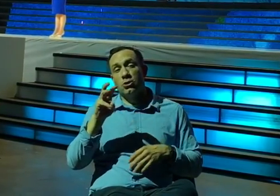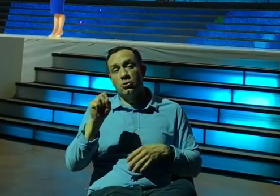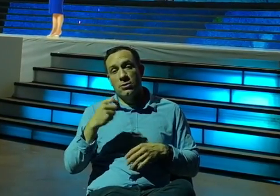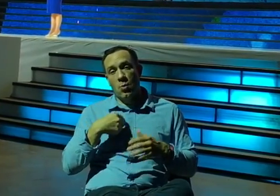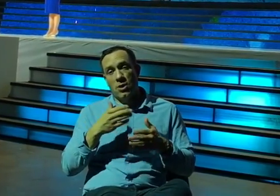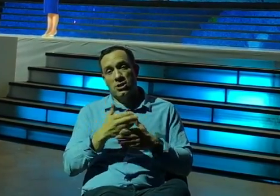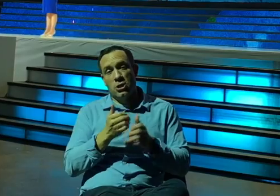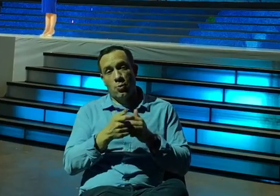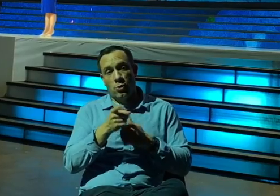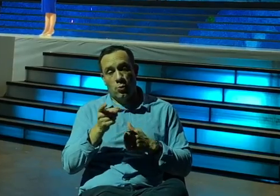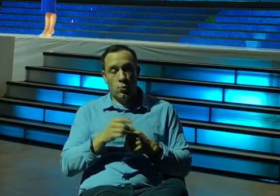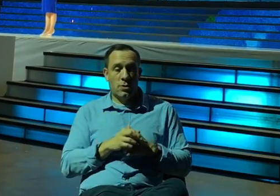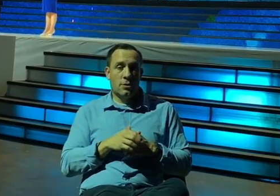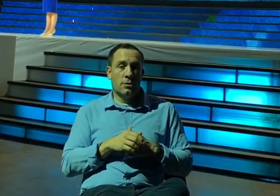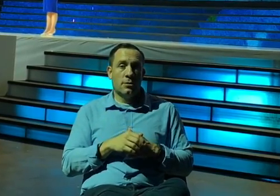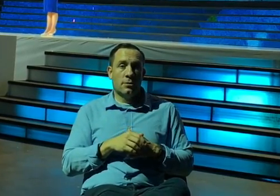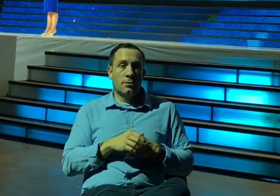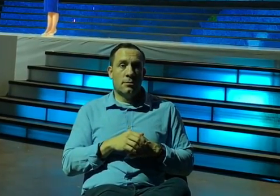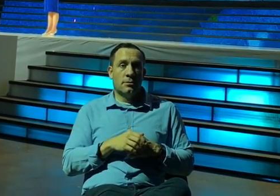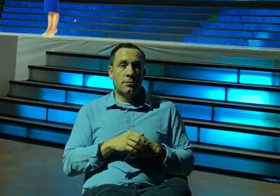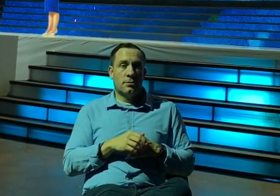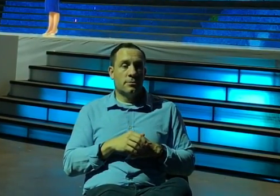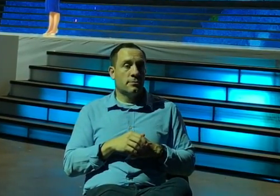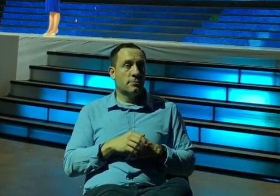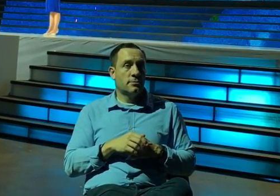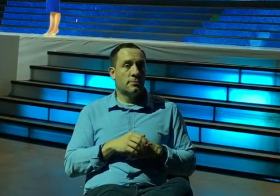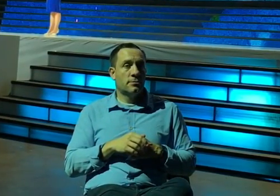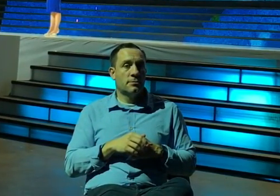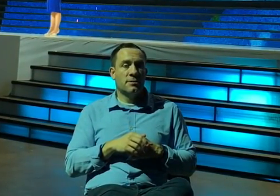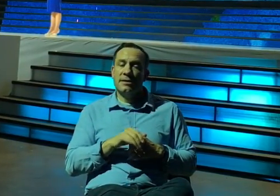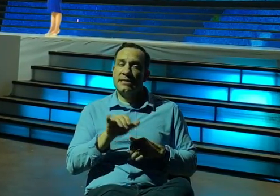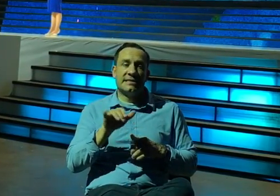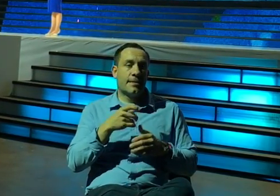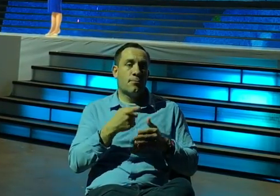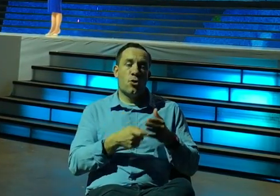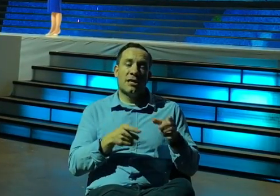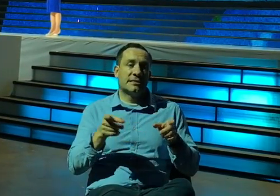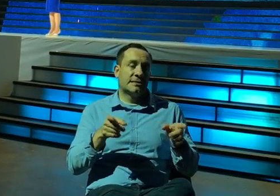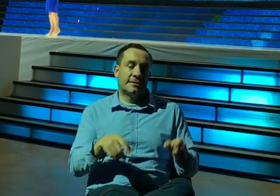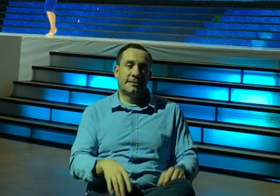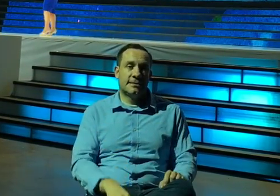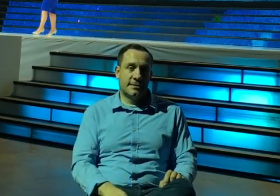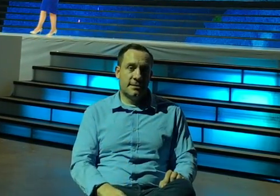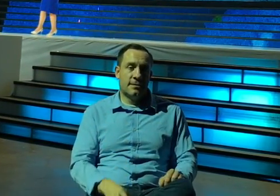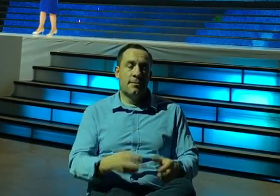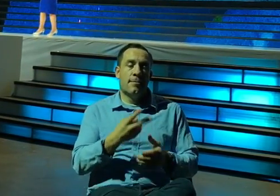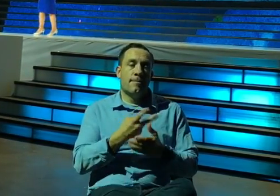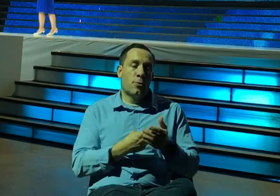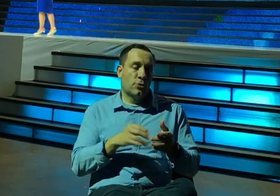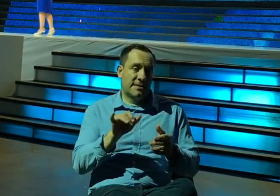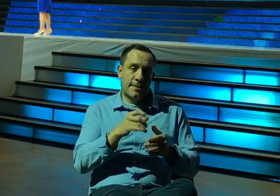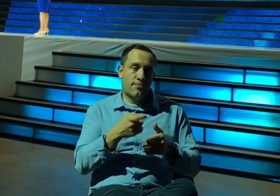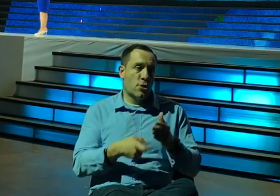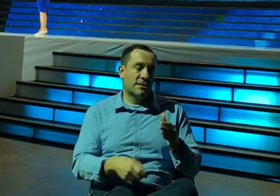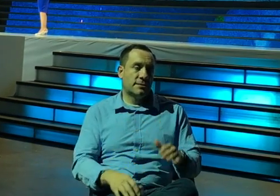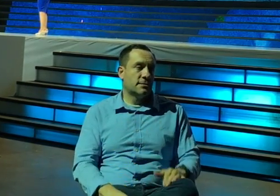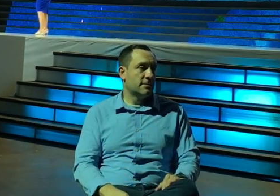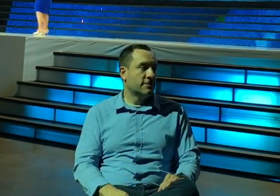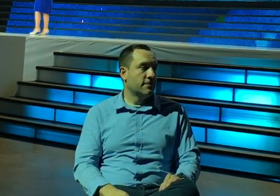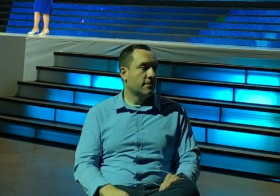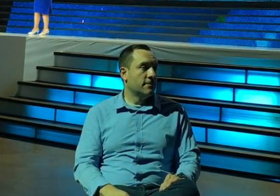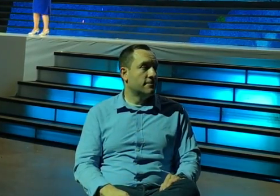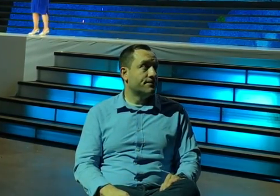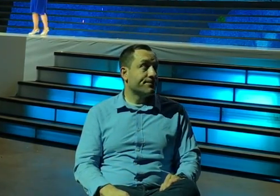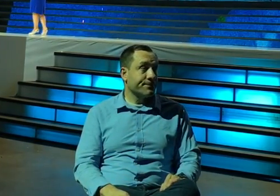want to share. And let me change the slide. And they're both the same price. Both the same price.